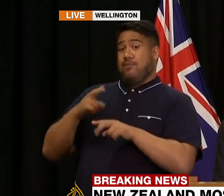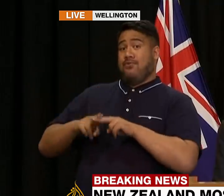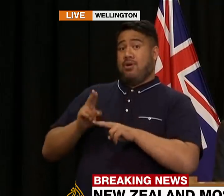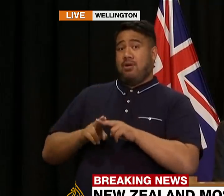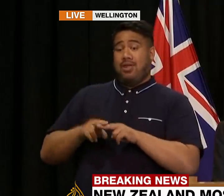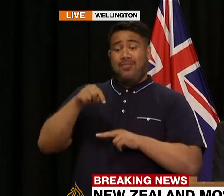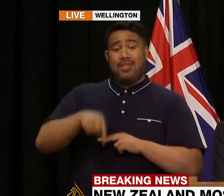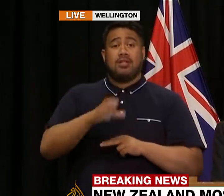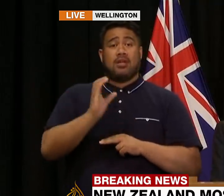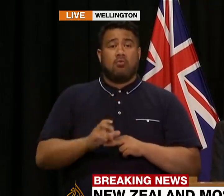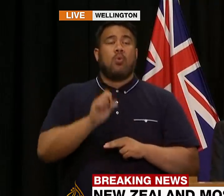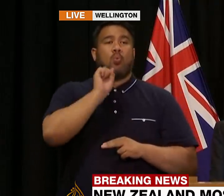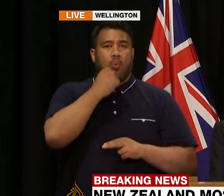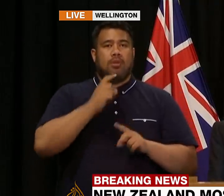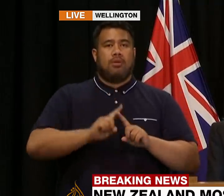this country.